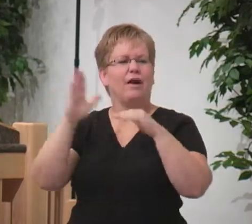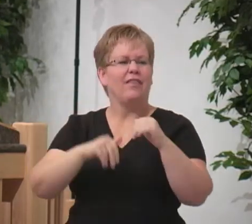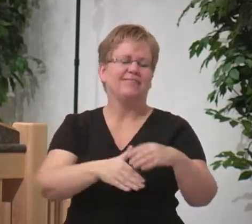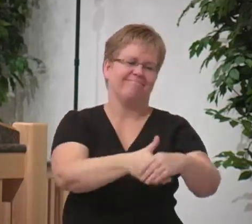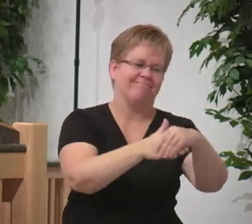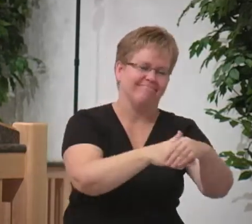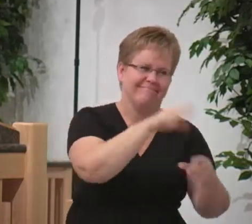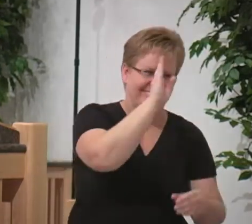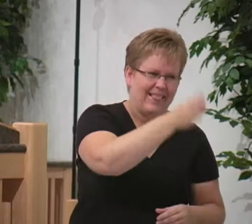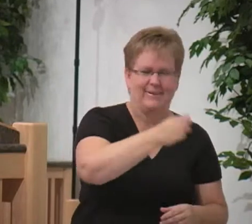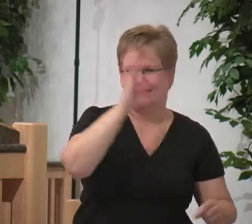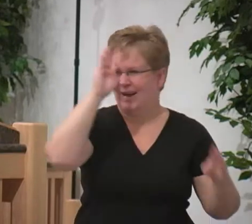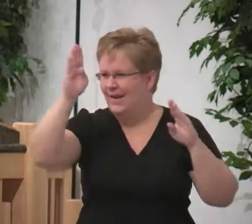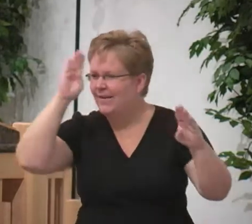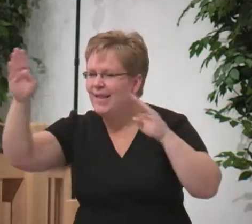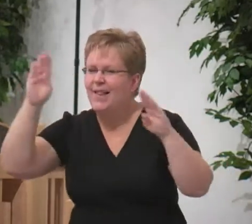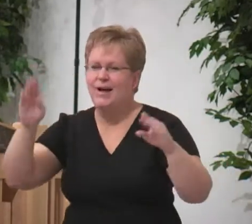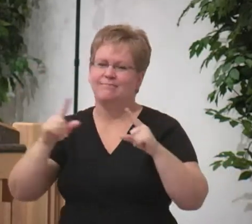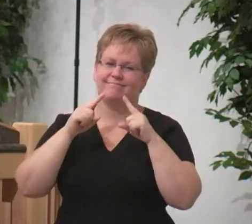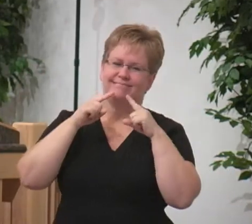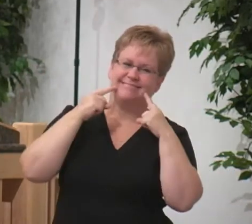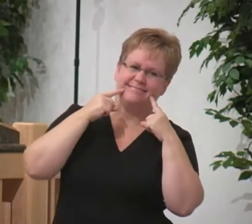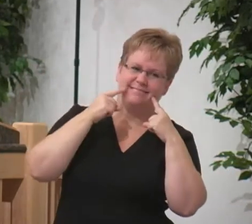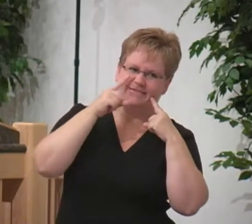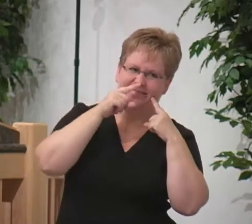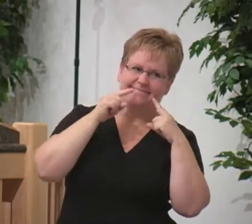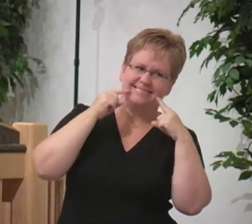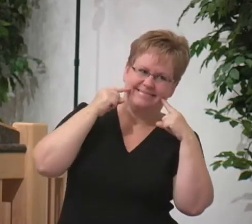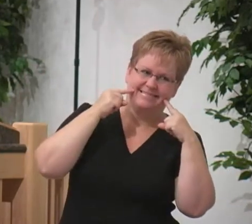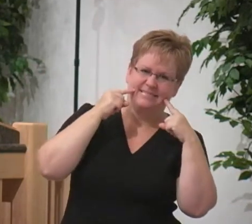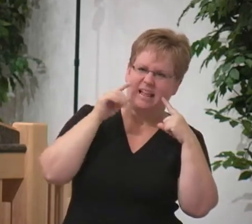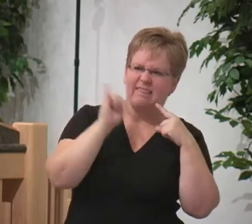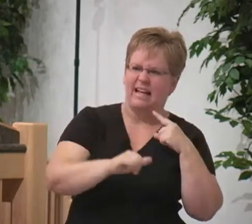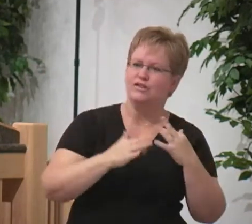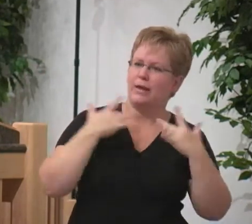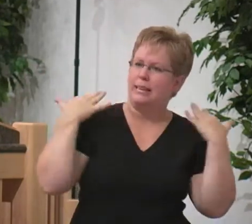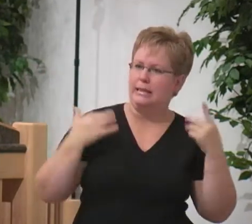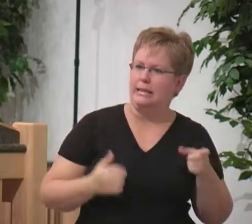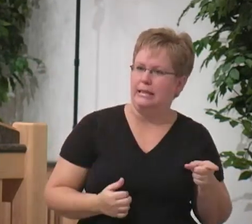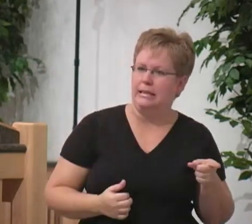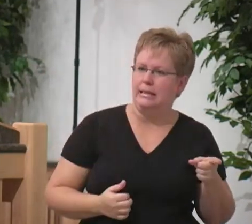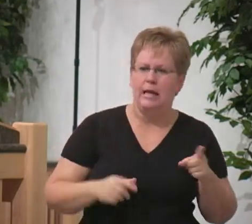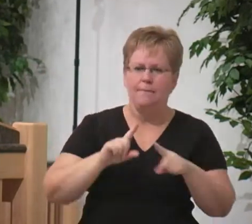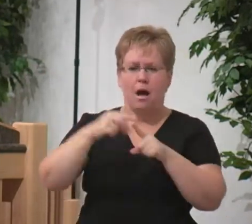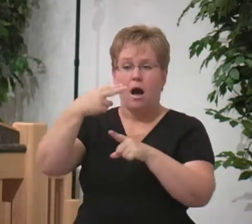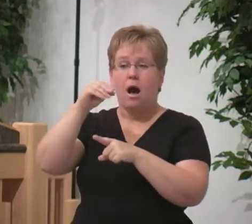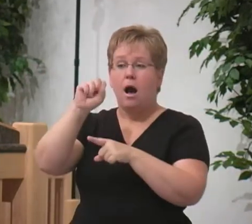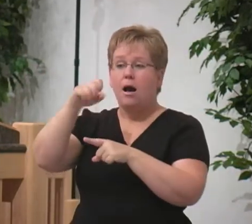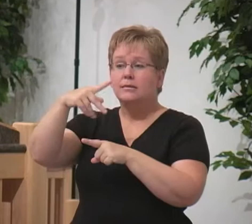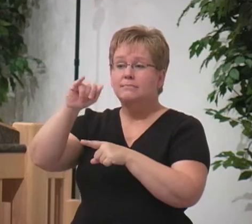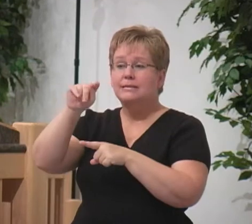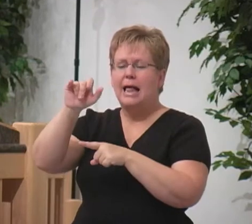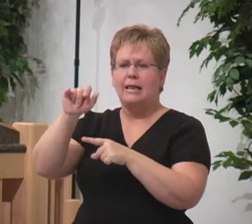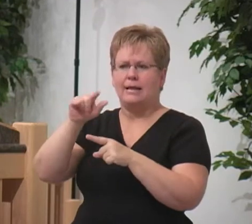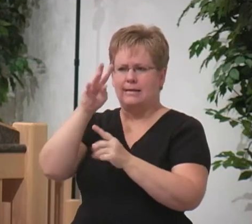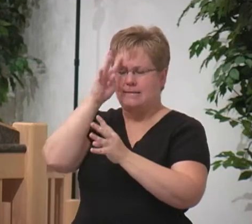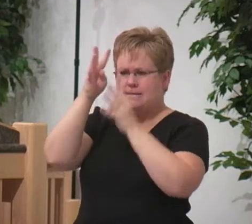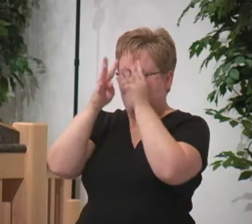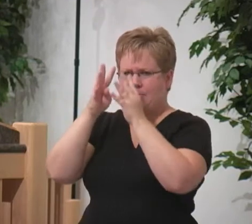someone's hand and giving a cordial smile. Hospitality means creatively thinking about questions that I can ask another